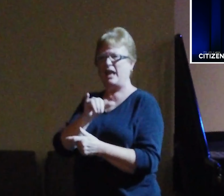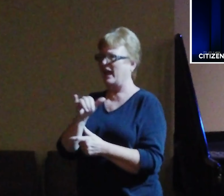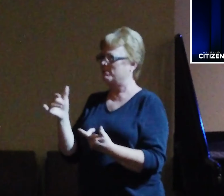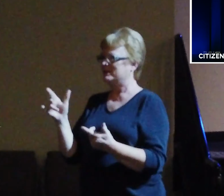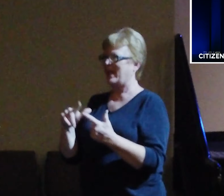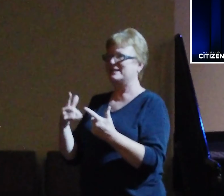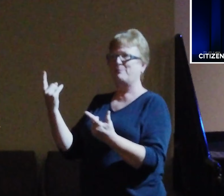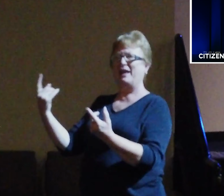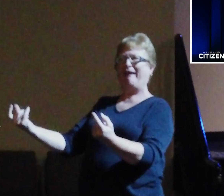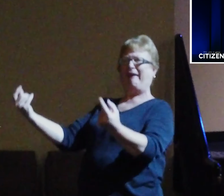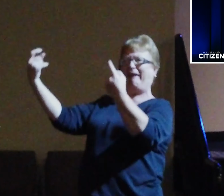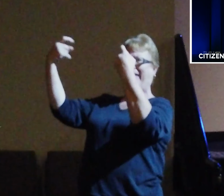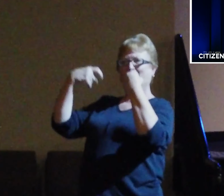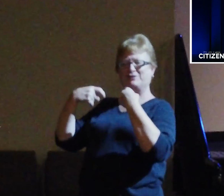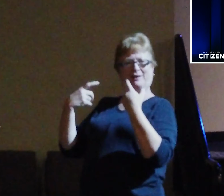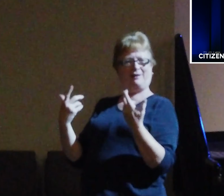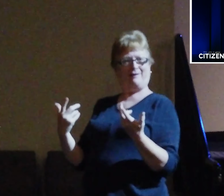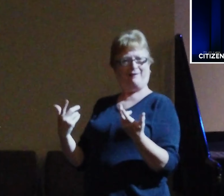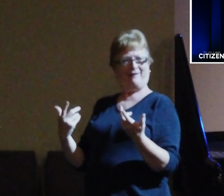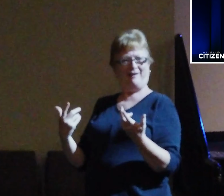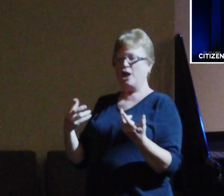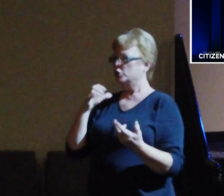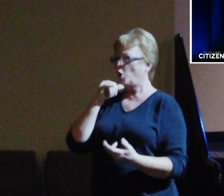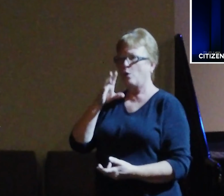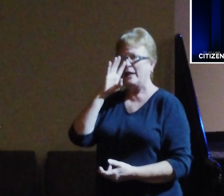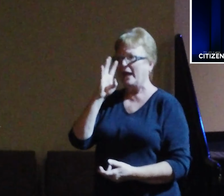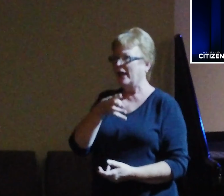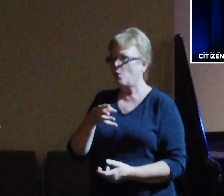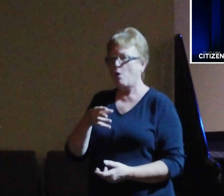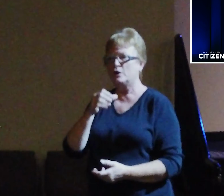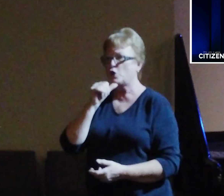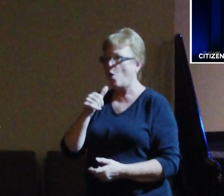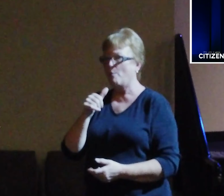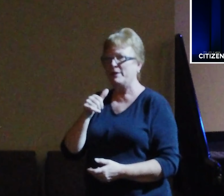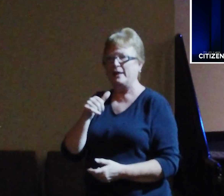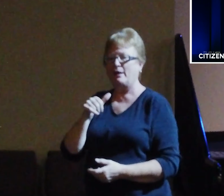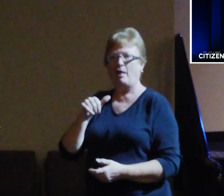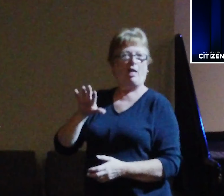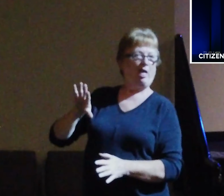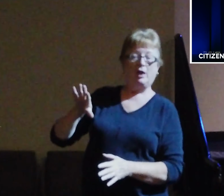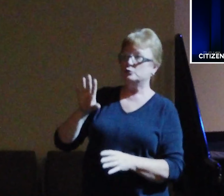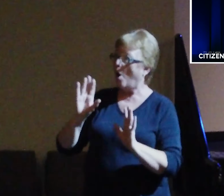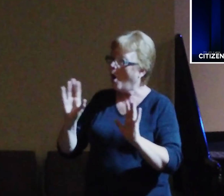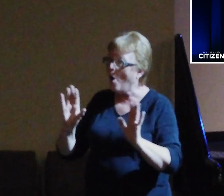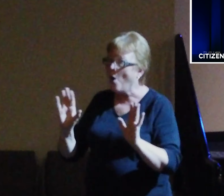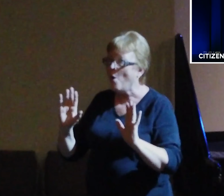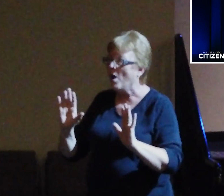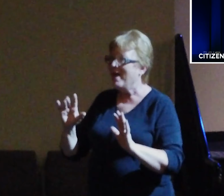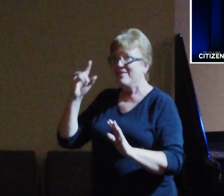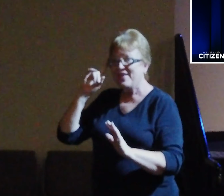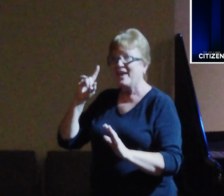that's gifted to us, not to be despised or seen as punishment, but rather as a special privilege for those